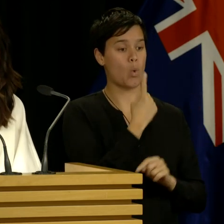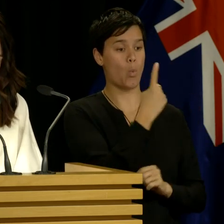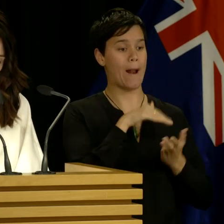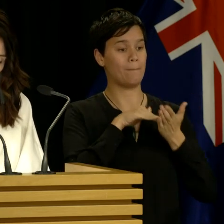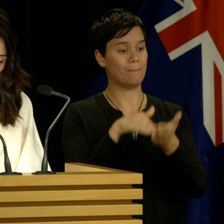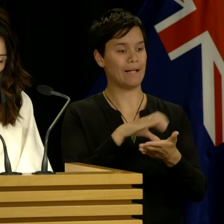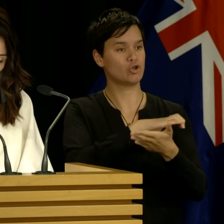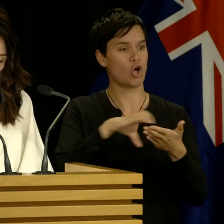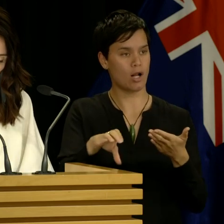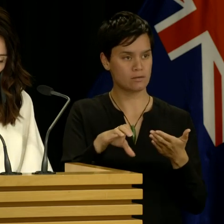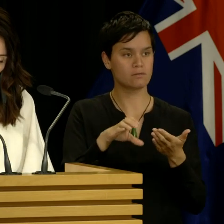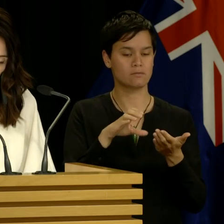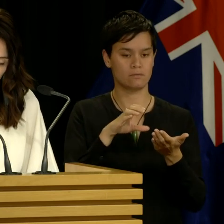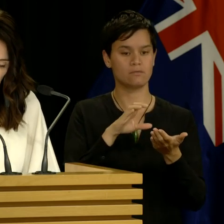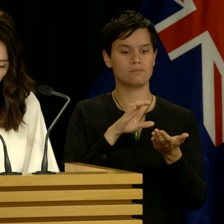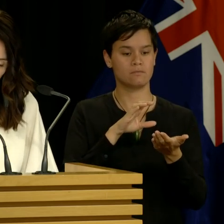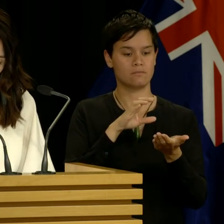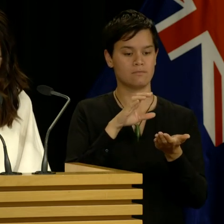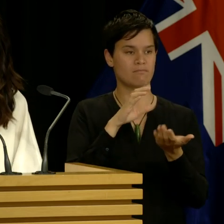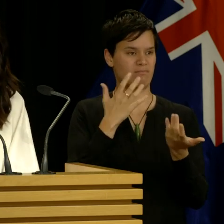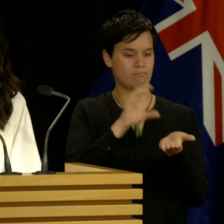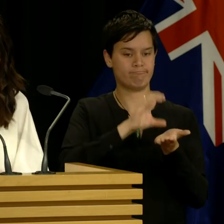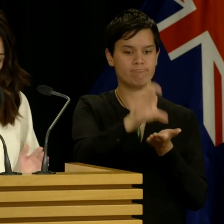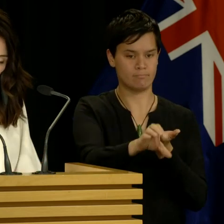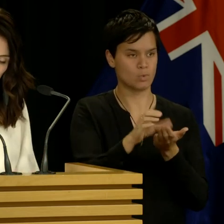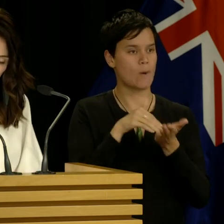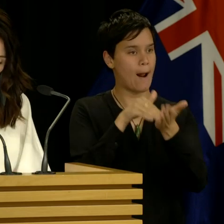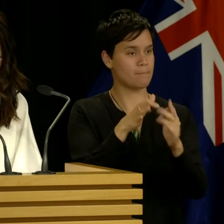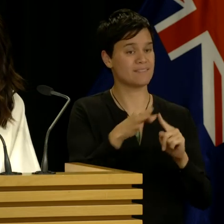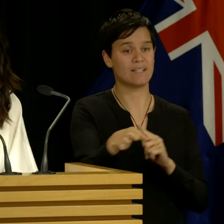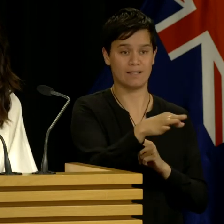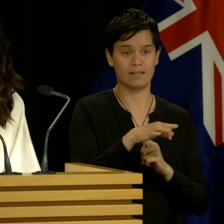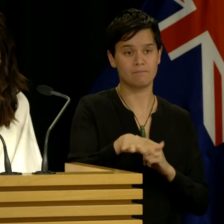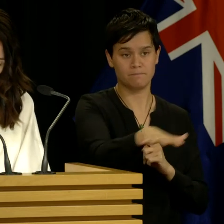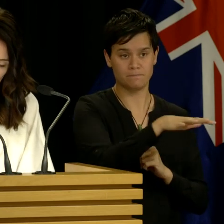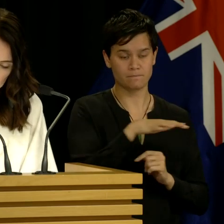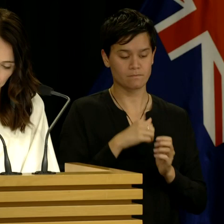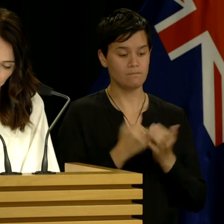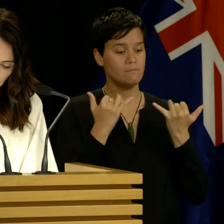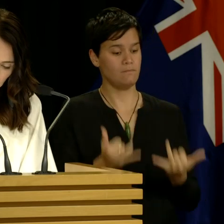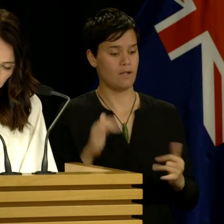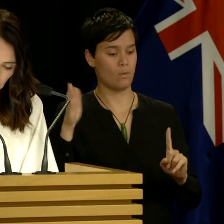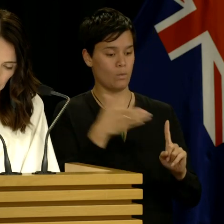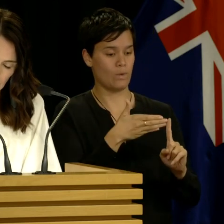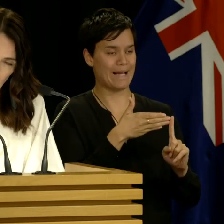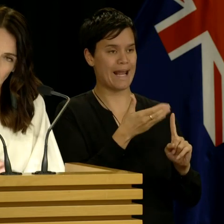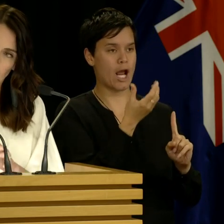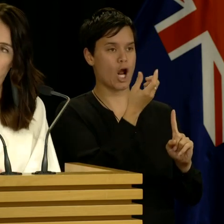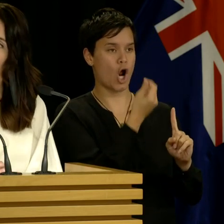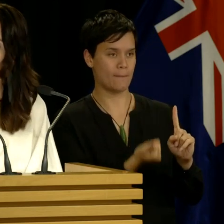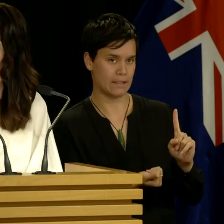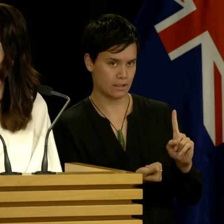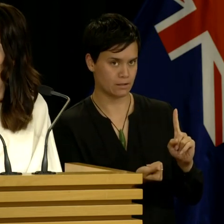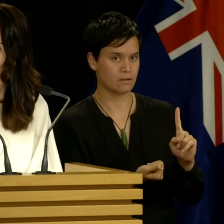response to the work around COVID-19. I want to turn now to our economic response.